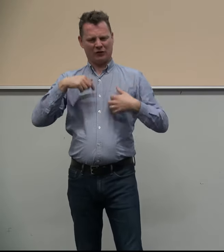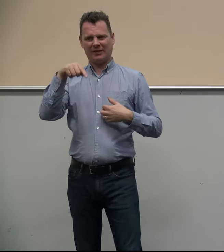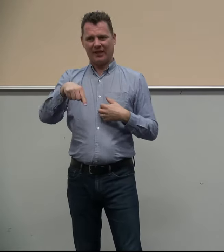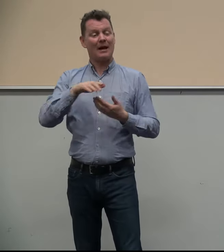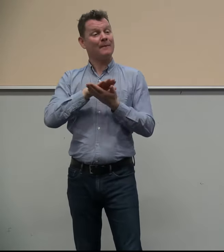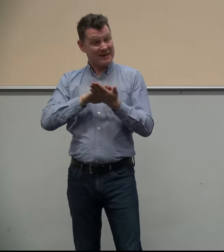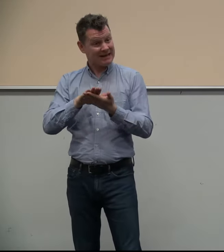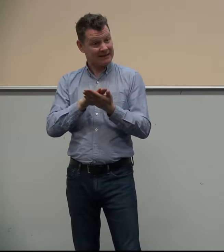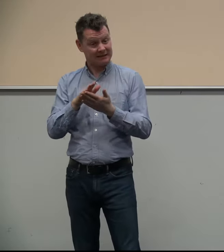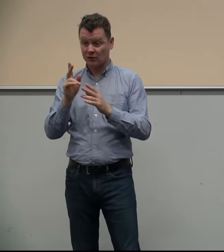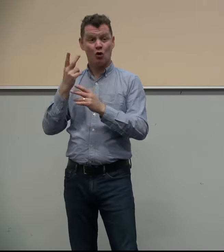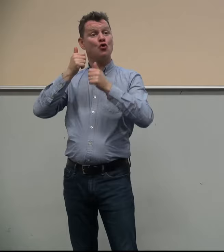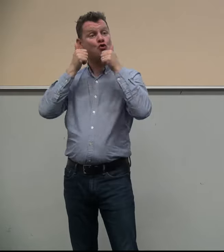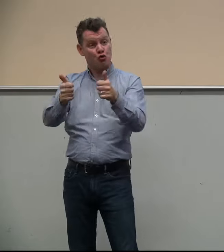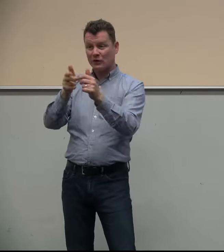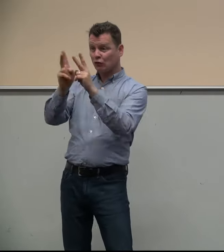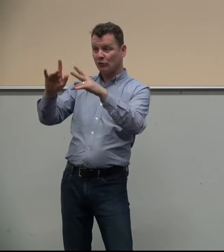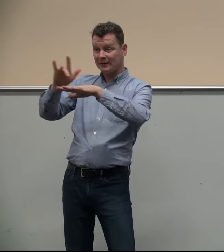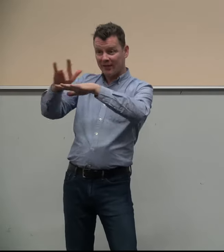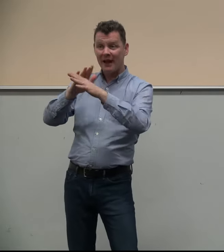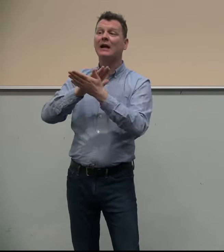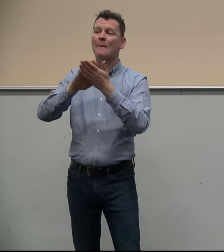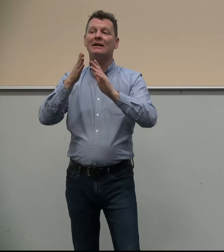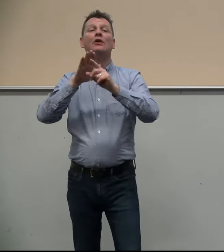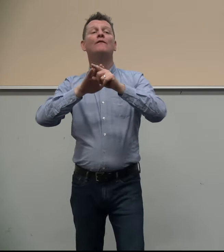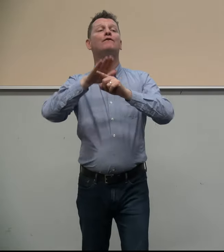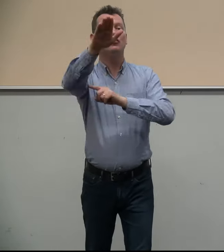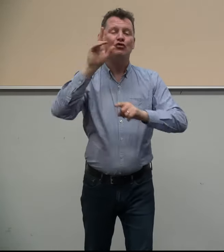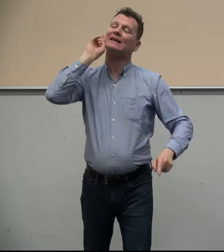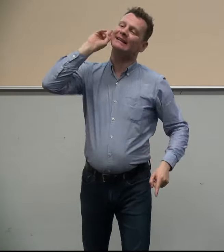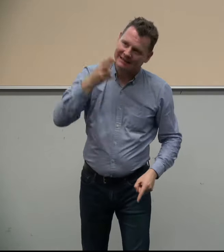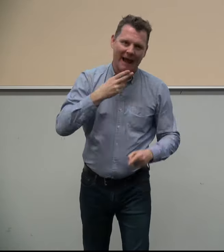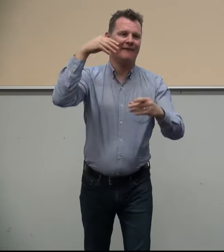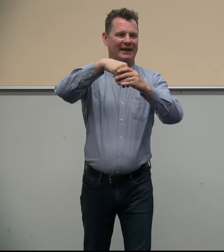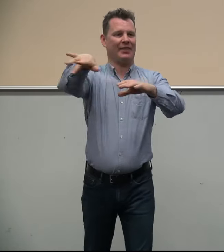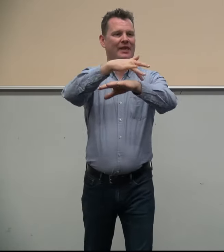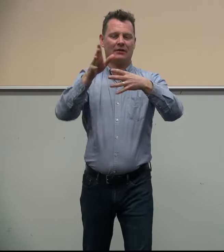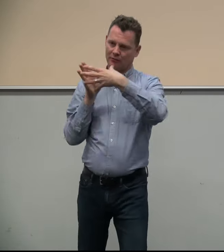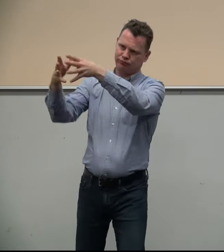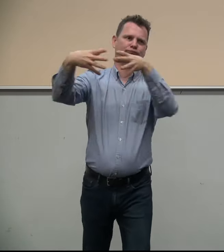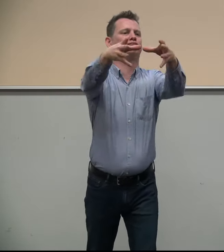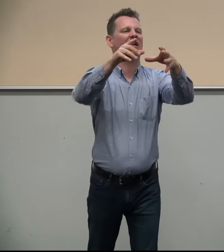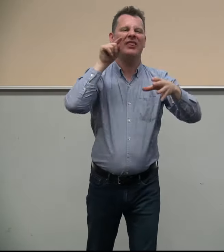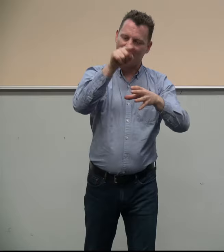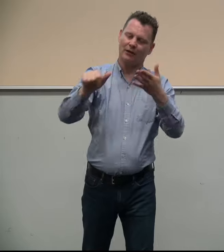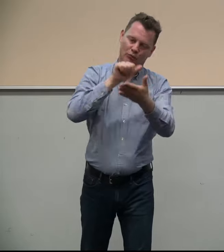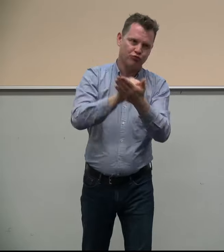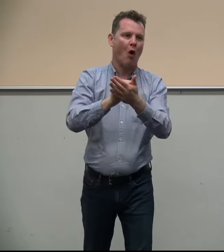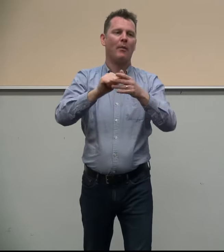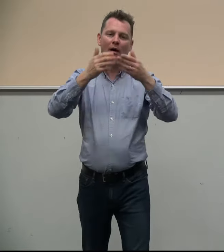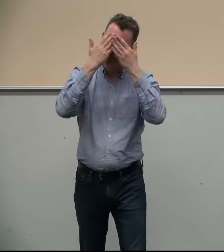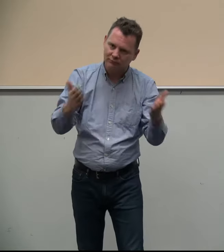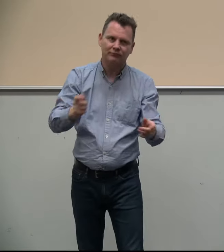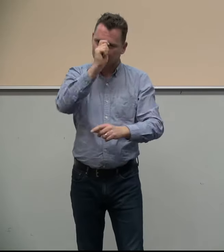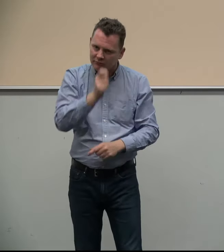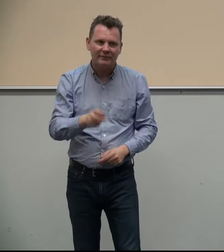into actually getting deaf actors and deaf theatre onto mainstream stages. And that's proper validation of deaf culture. When that